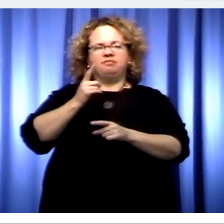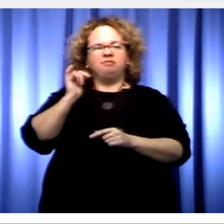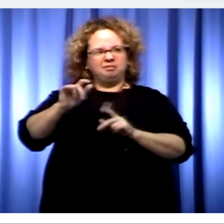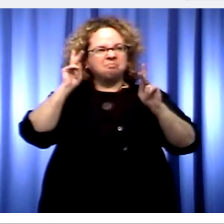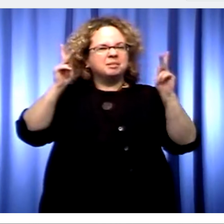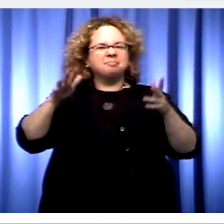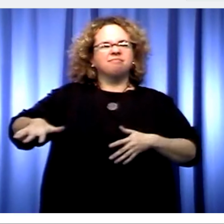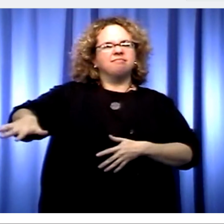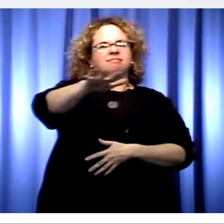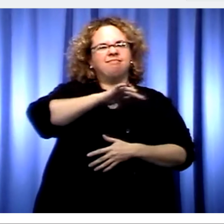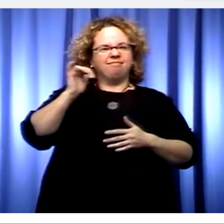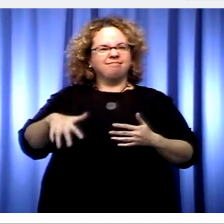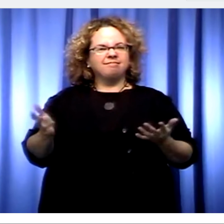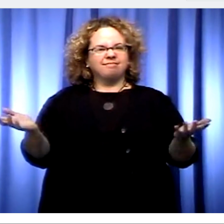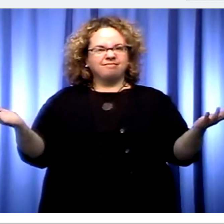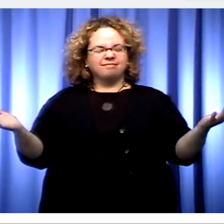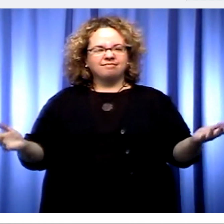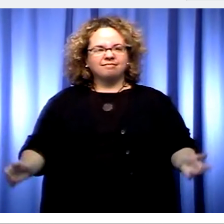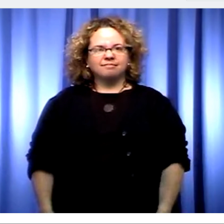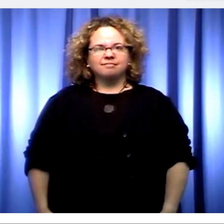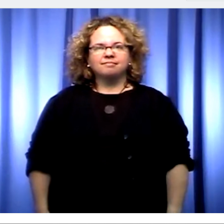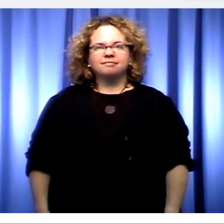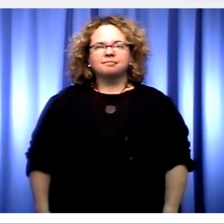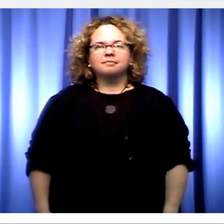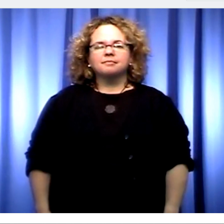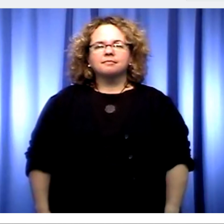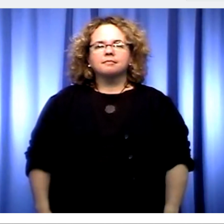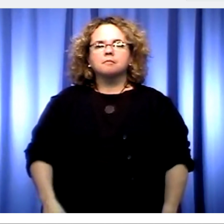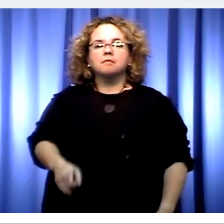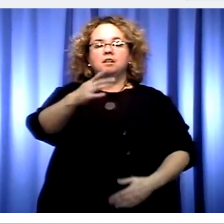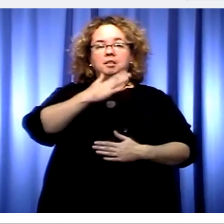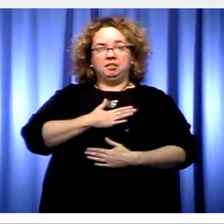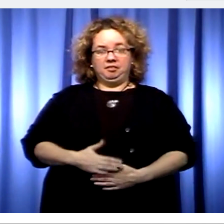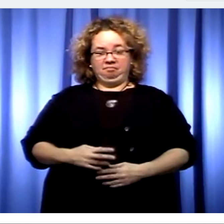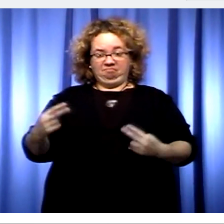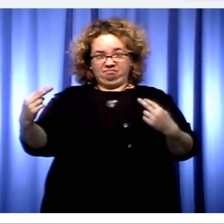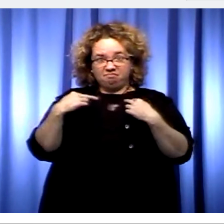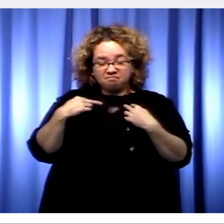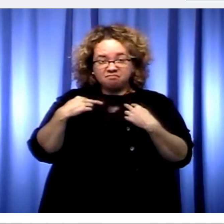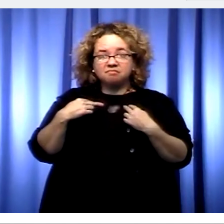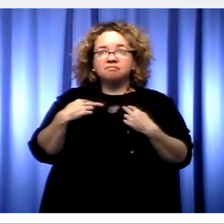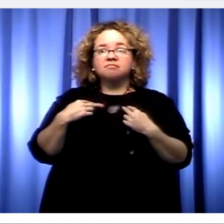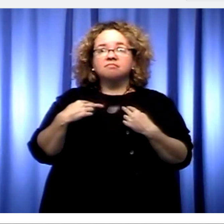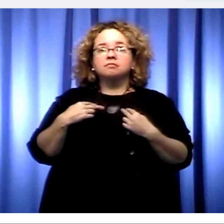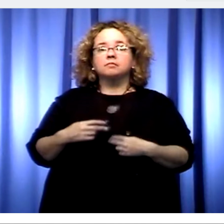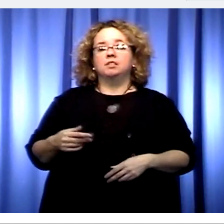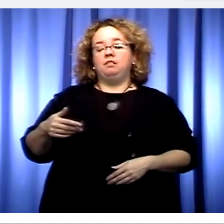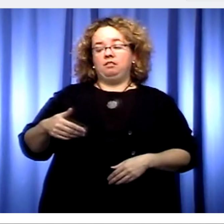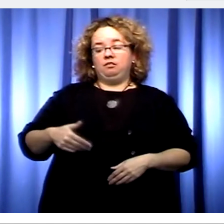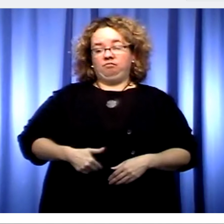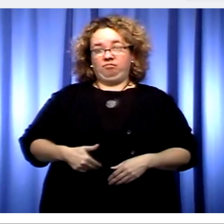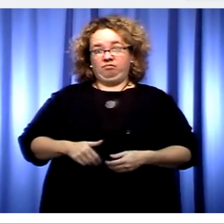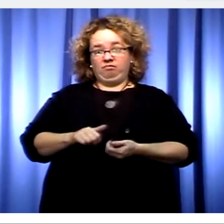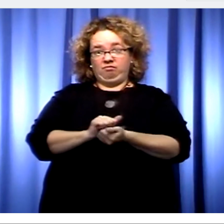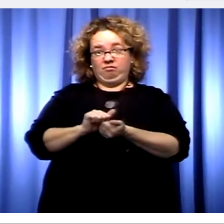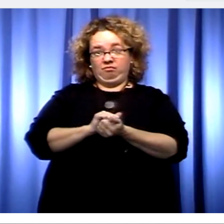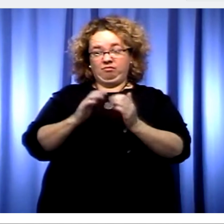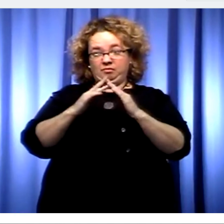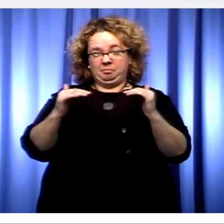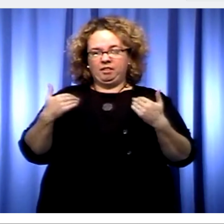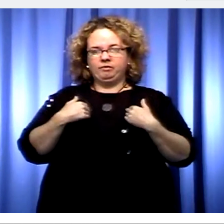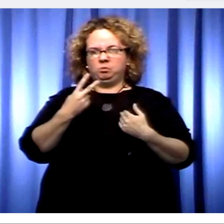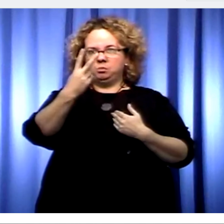So the digestive system works to balance your body, and it works in all humans in order to balance